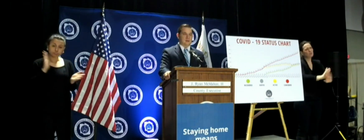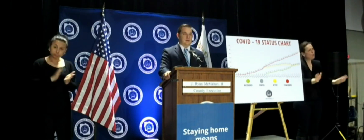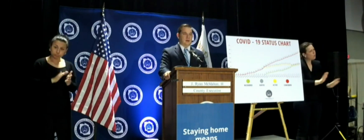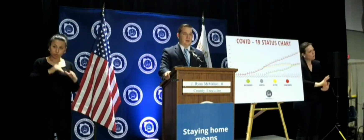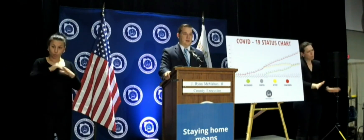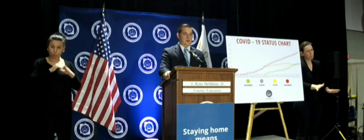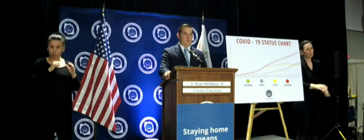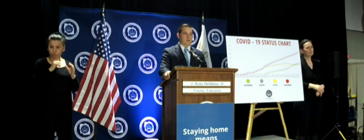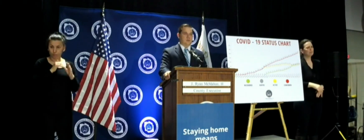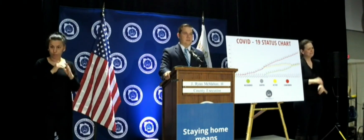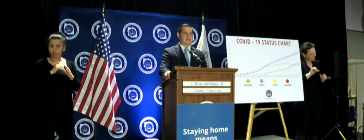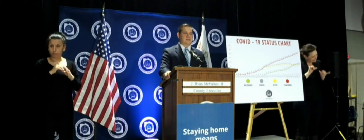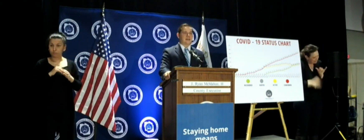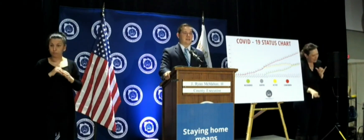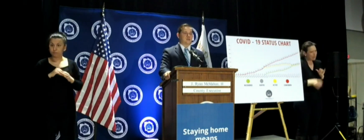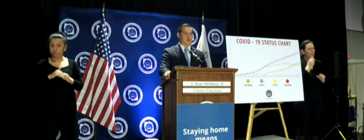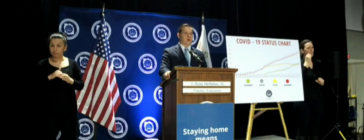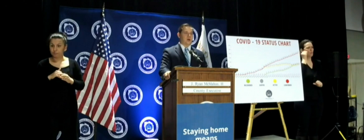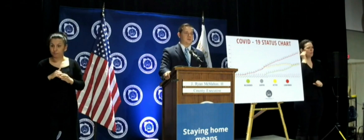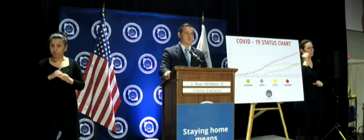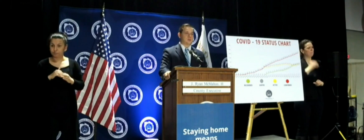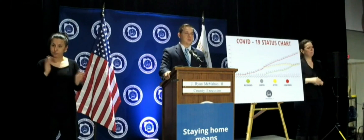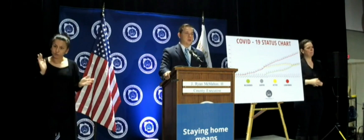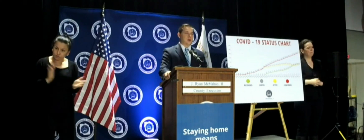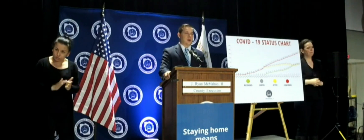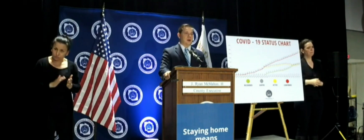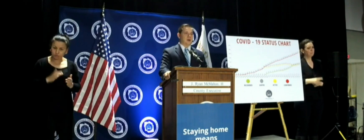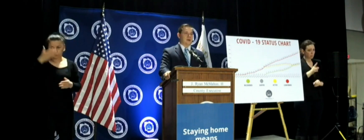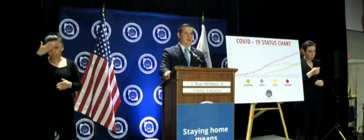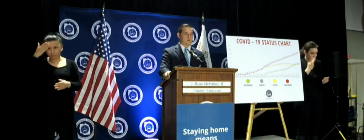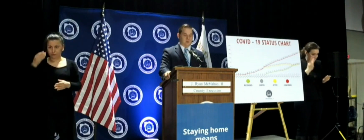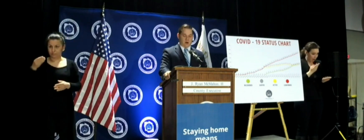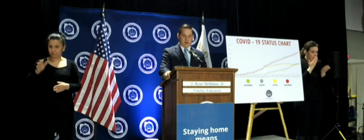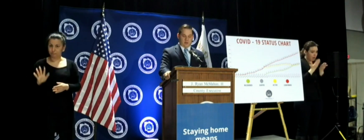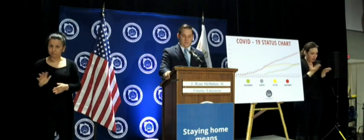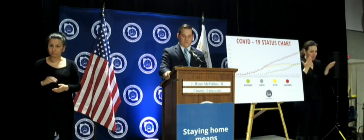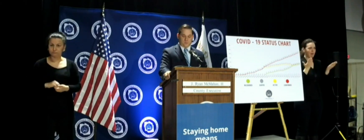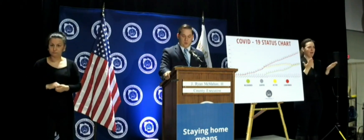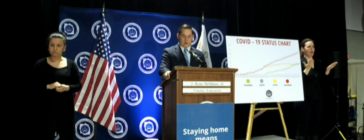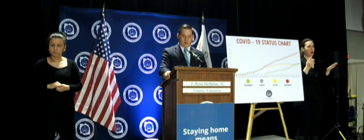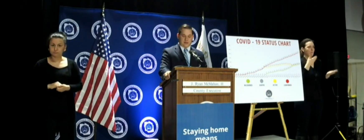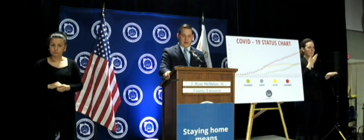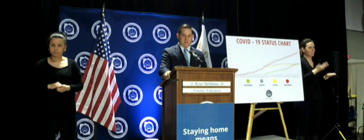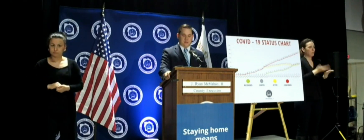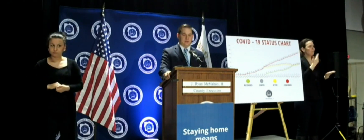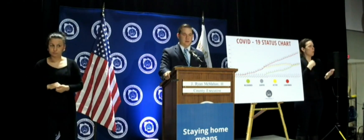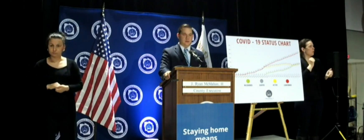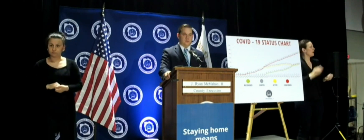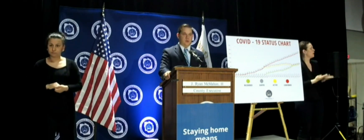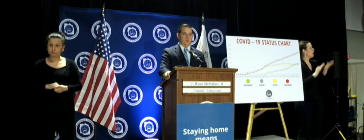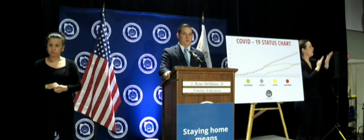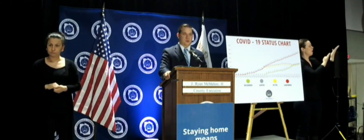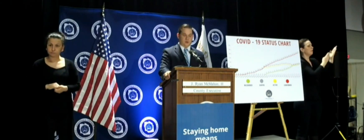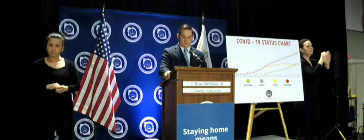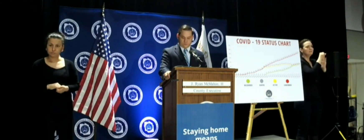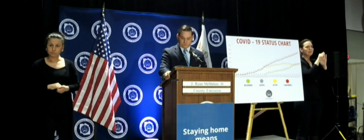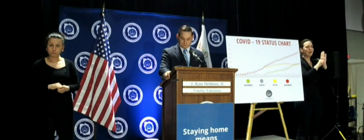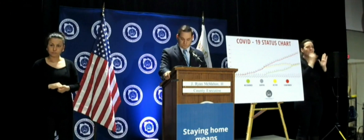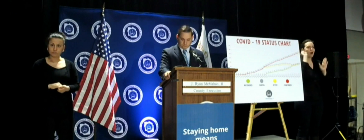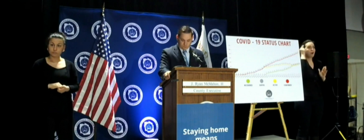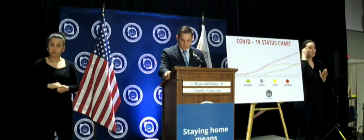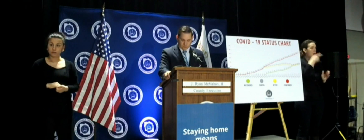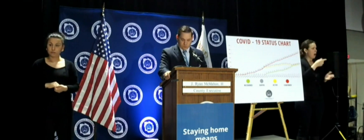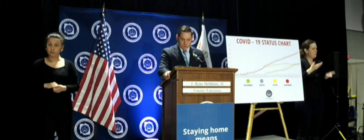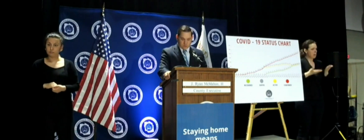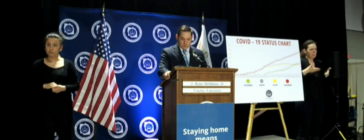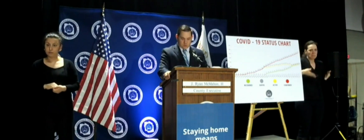data really makes the case for us regarding timing of a restart.